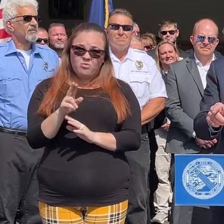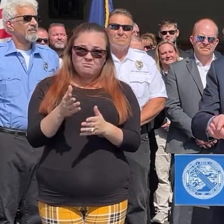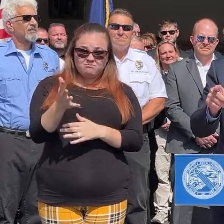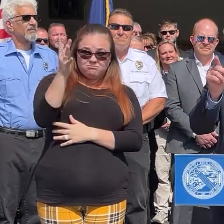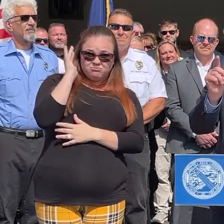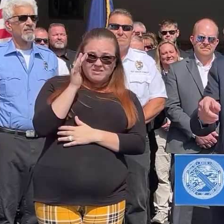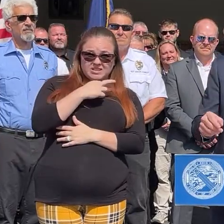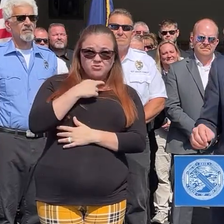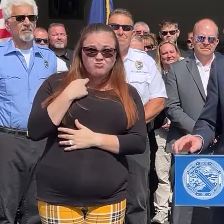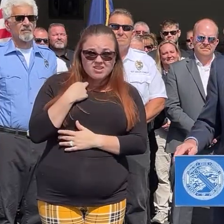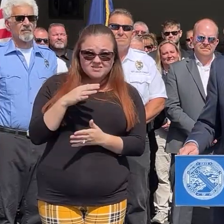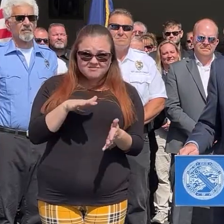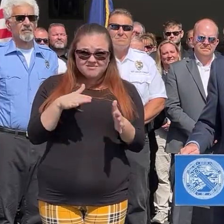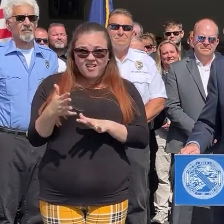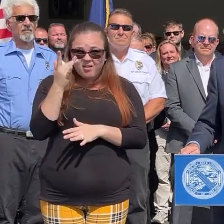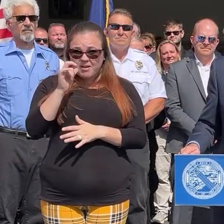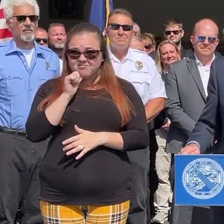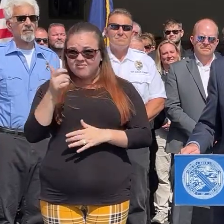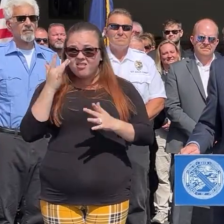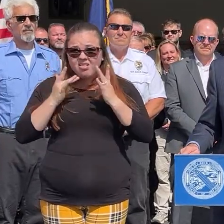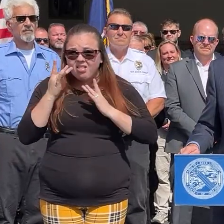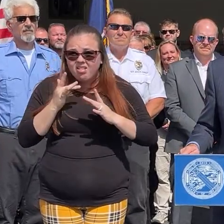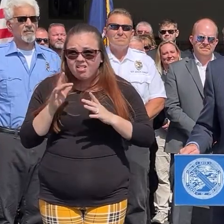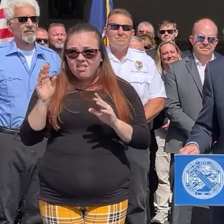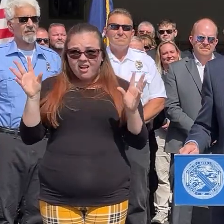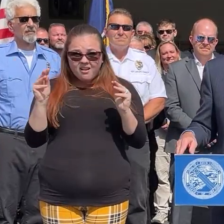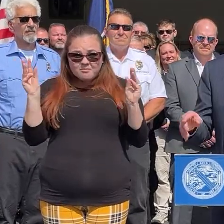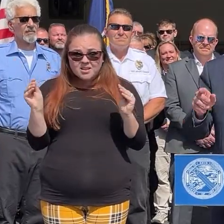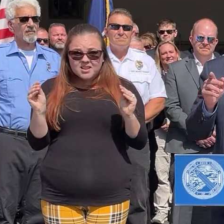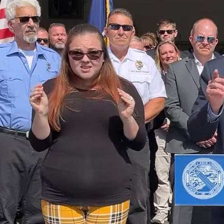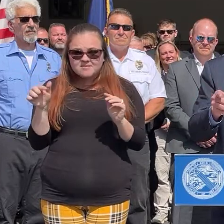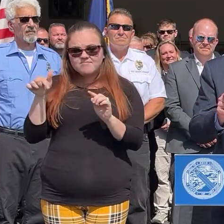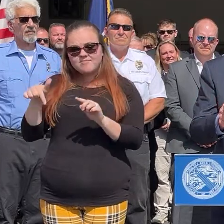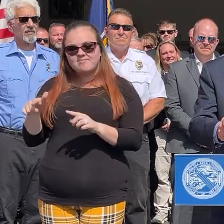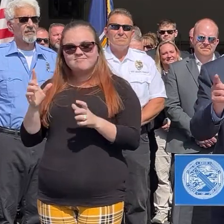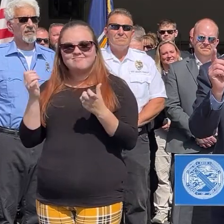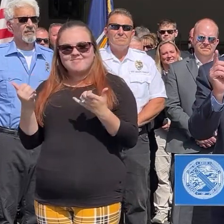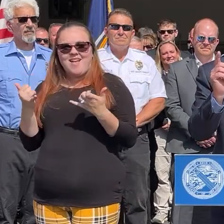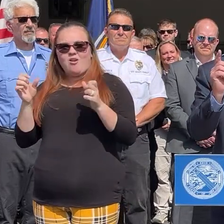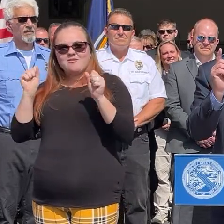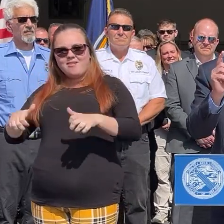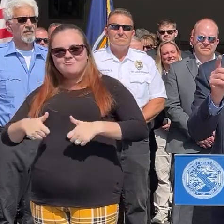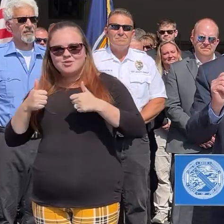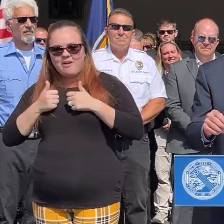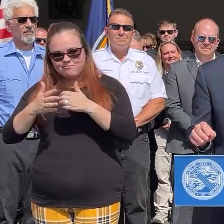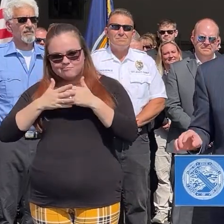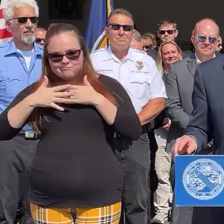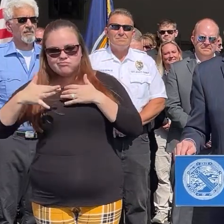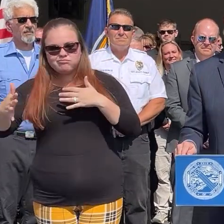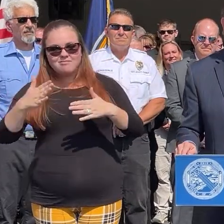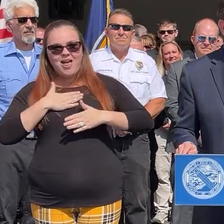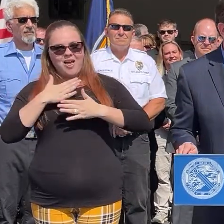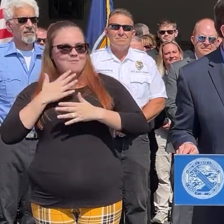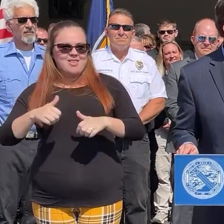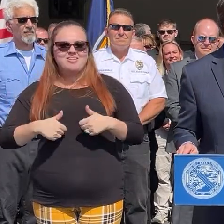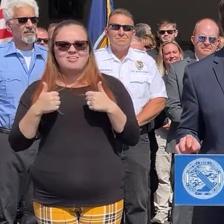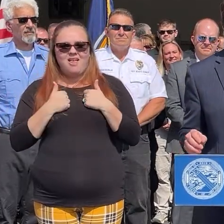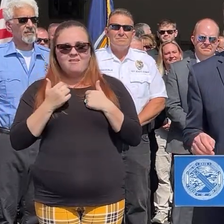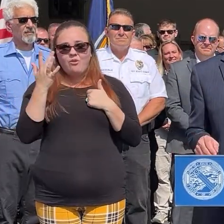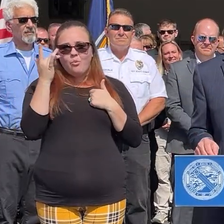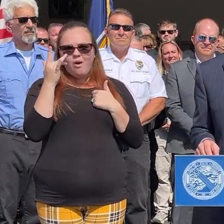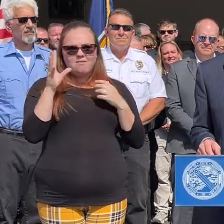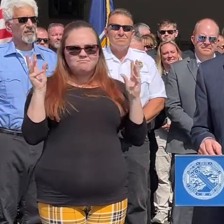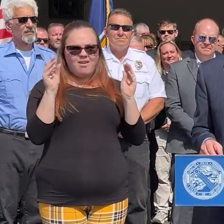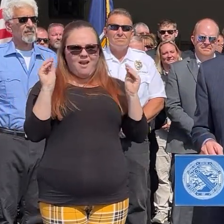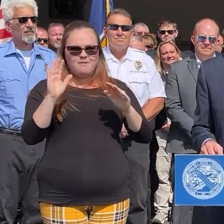dying due to the failure of an ambulance to be able to respond in time, that will survive and lead productive, happy lives because this